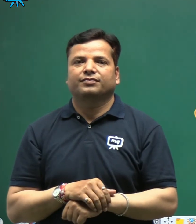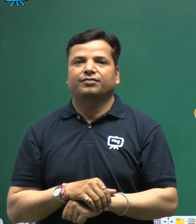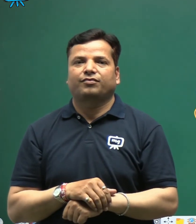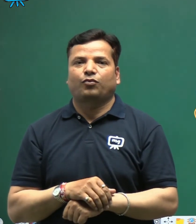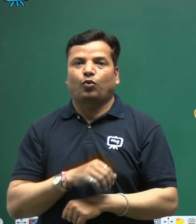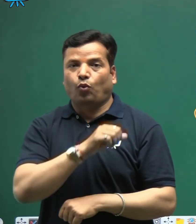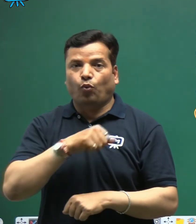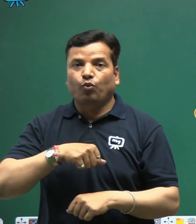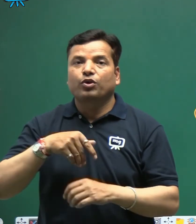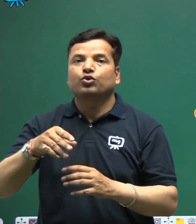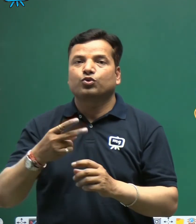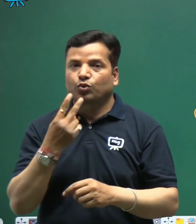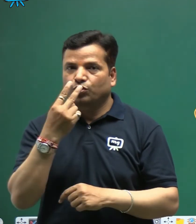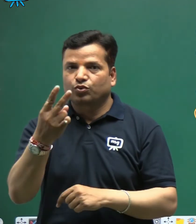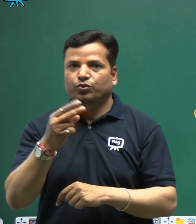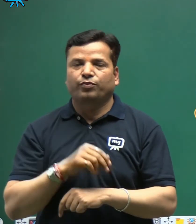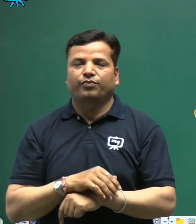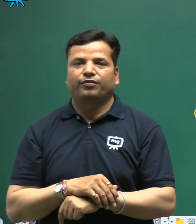we should show